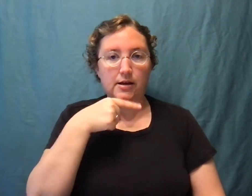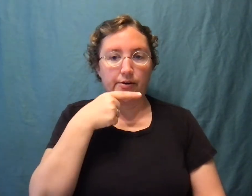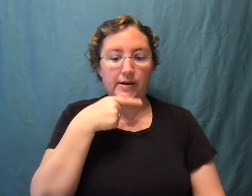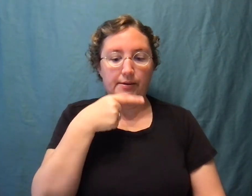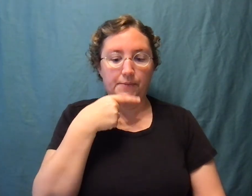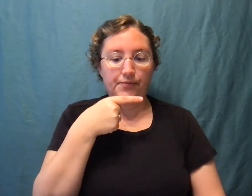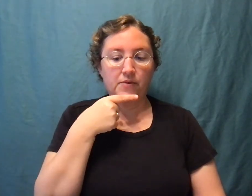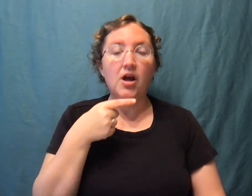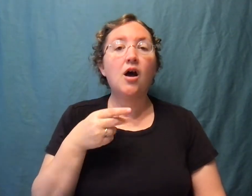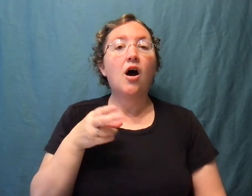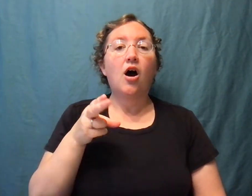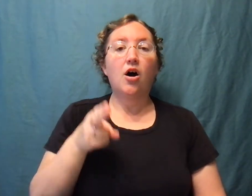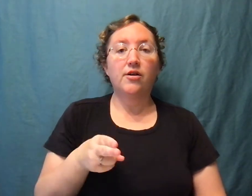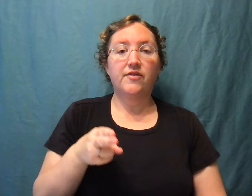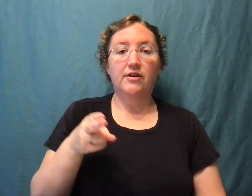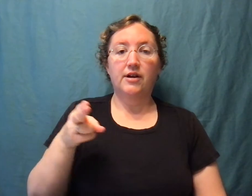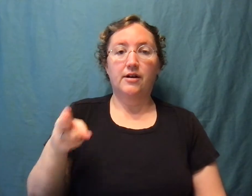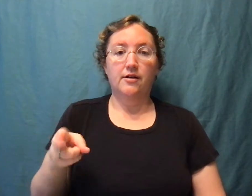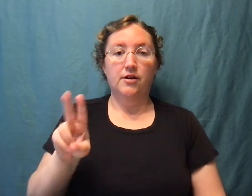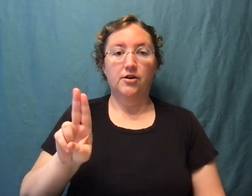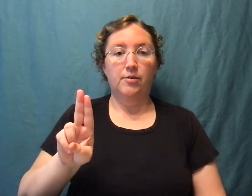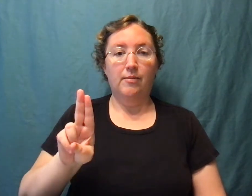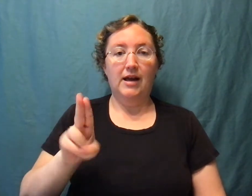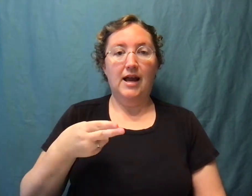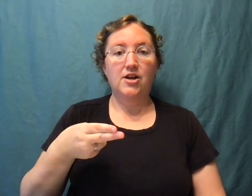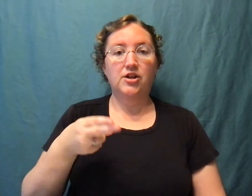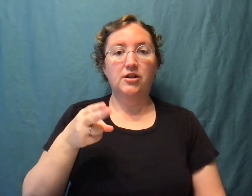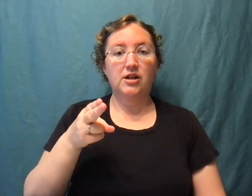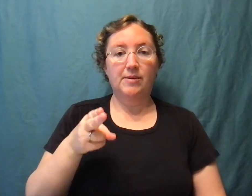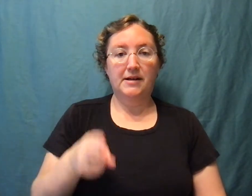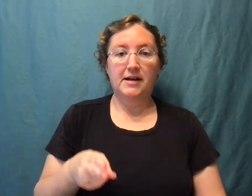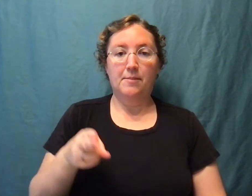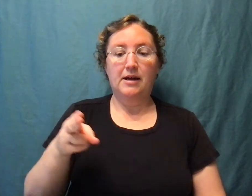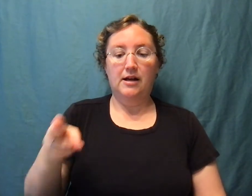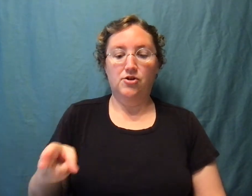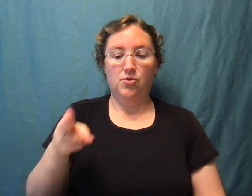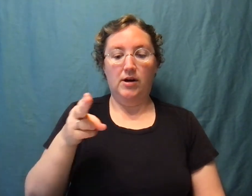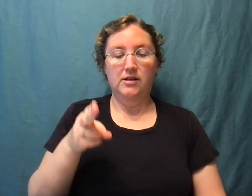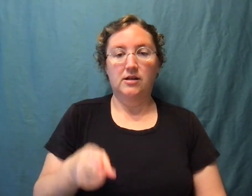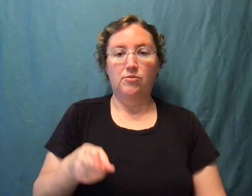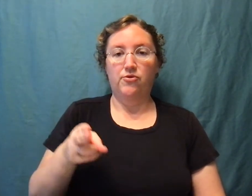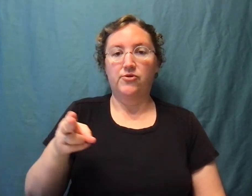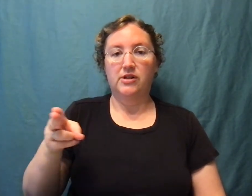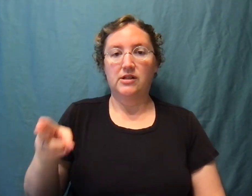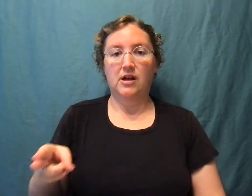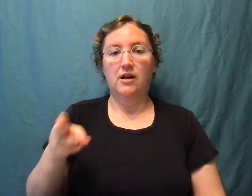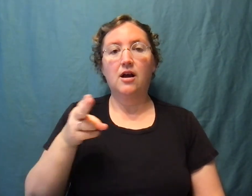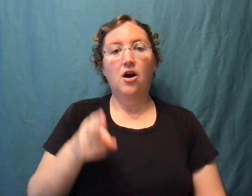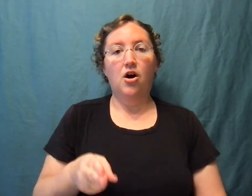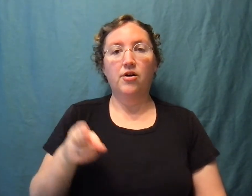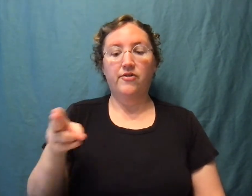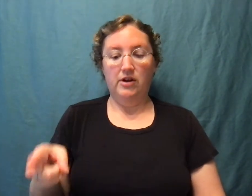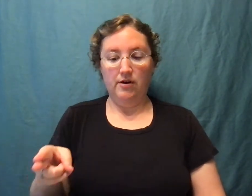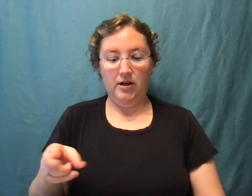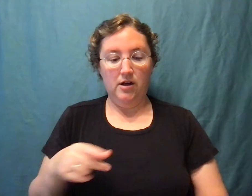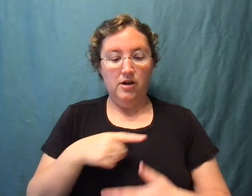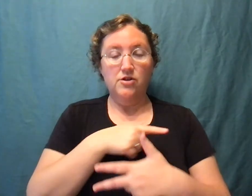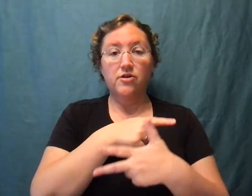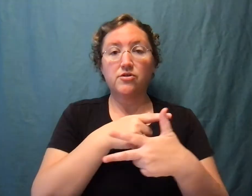Hearing. Hard of hearing. My H hand shape and I tap my H twice and move to the side. Hard of hearing. So those are the